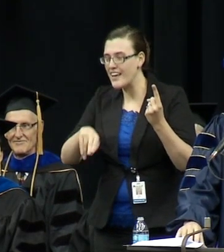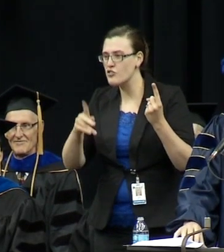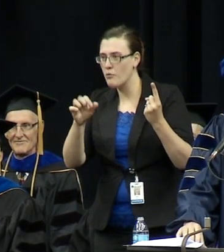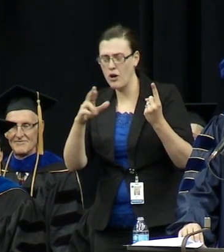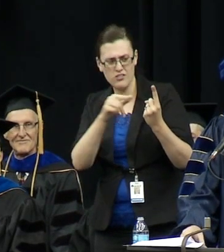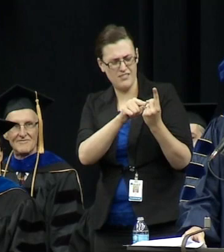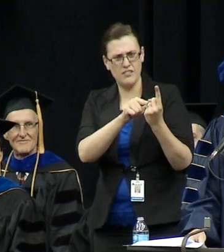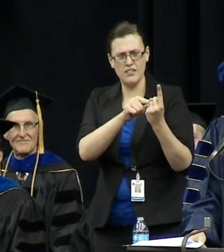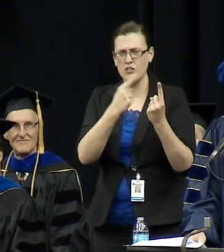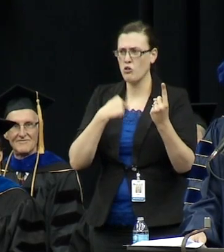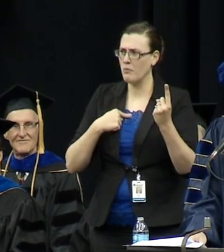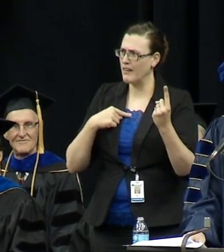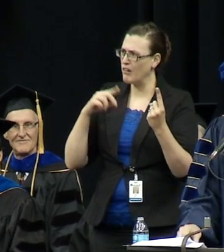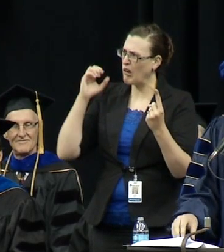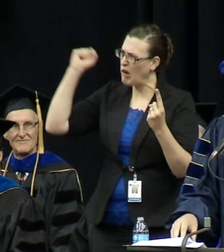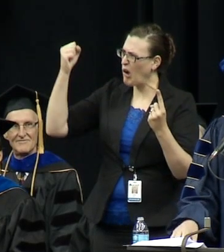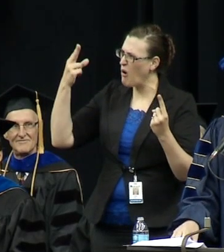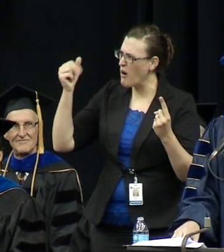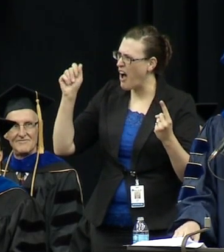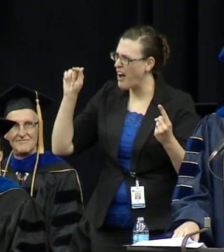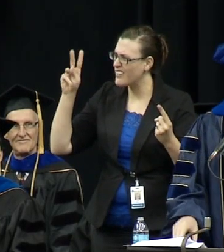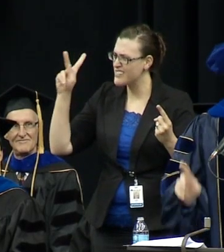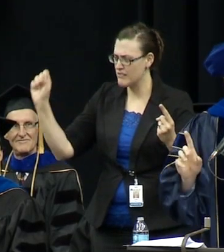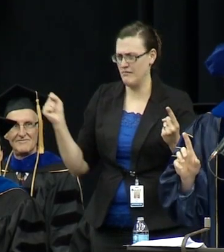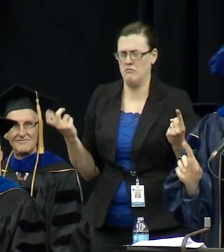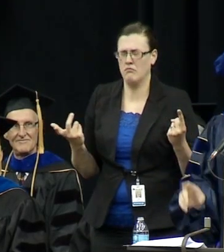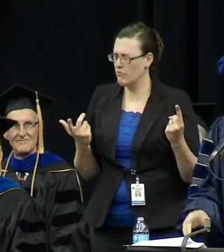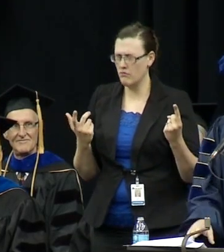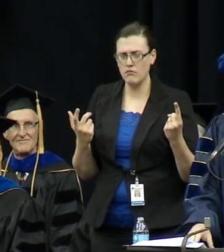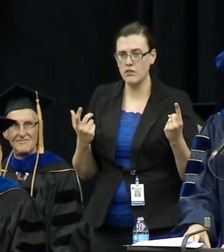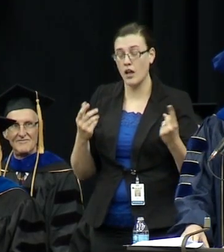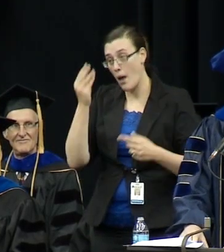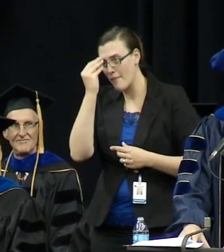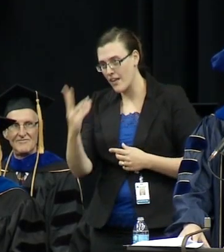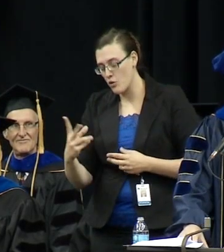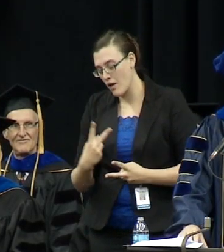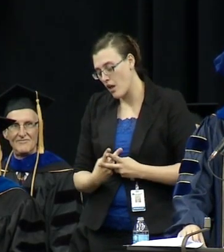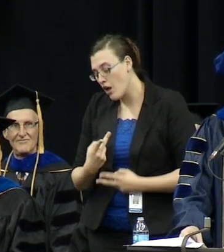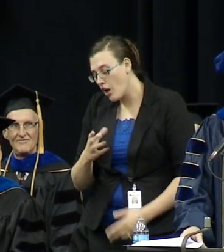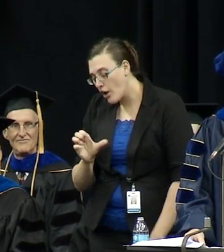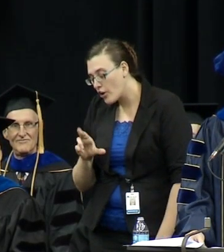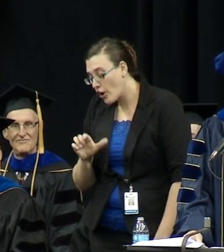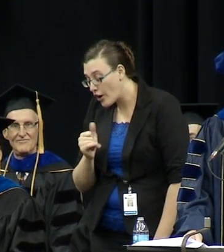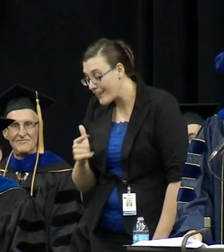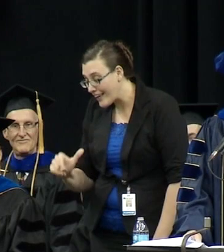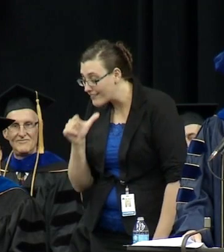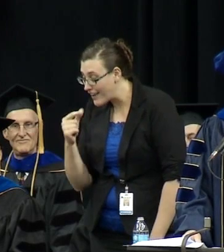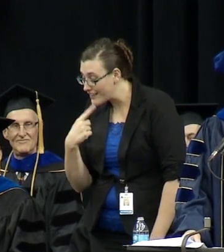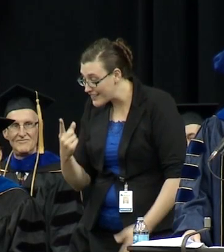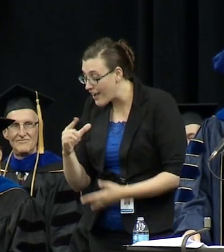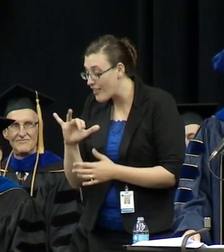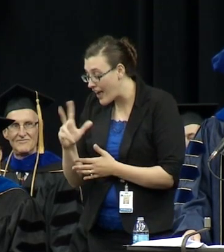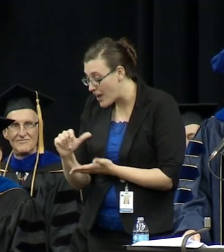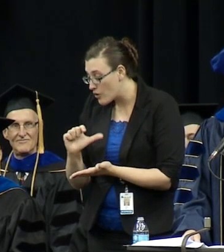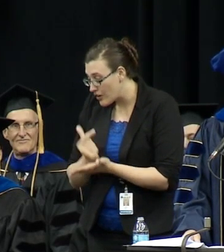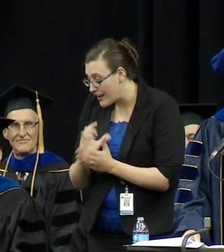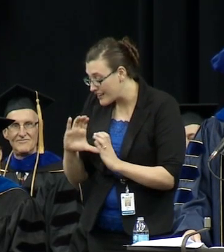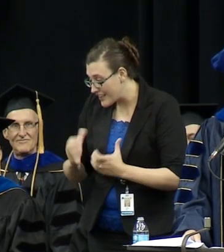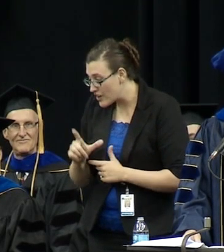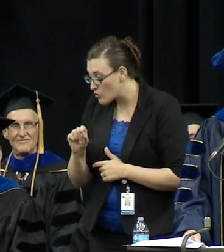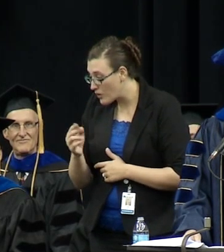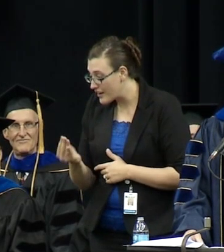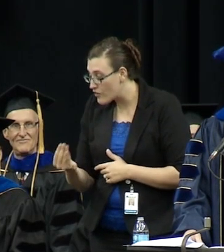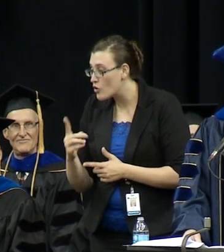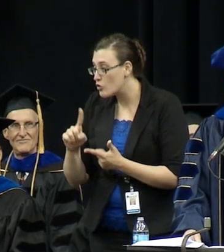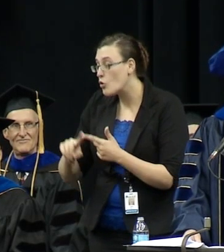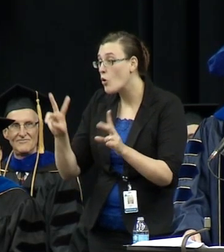"Go Hawks." By the way, hashtag, Cargill did not just tell Iowa graduating class of 2014